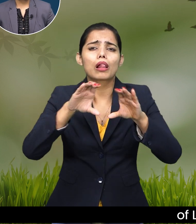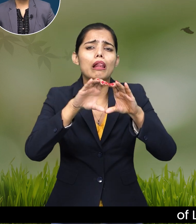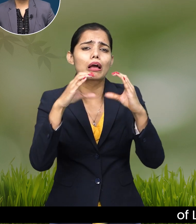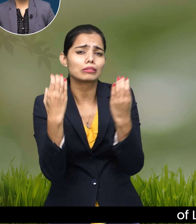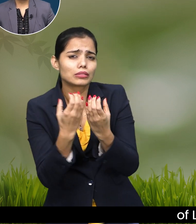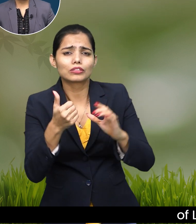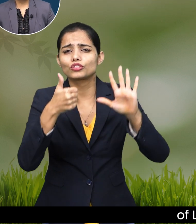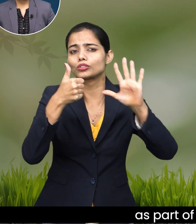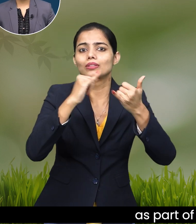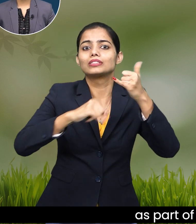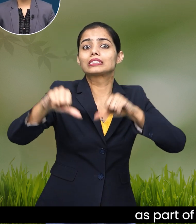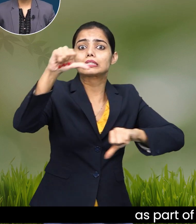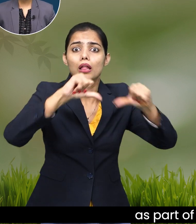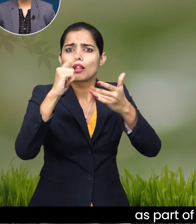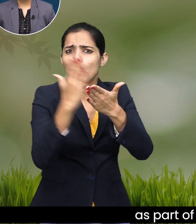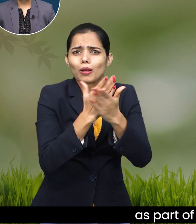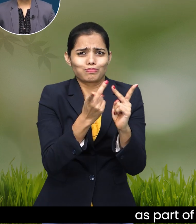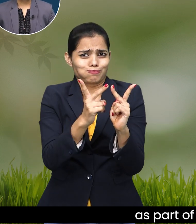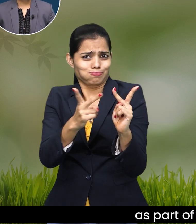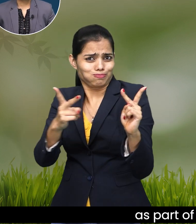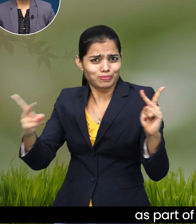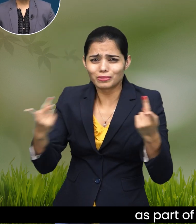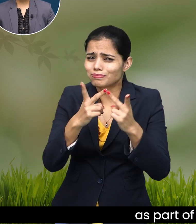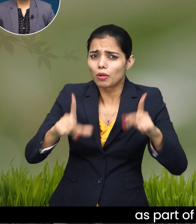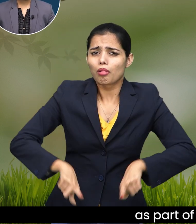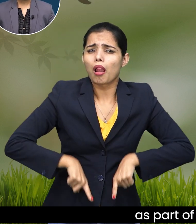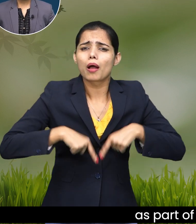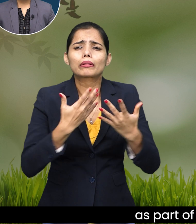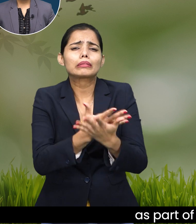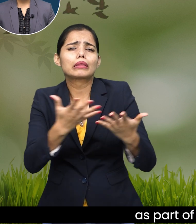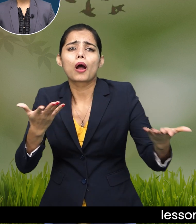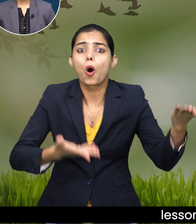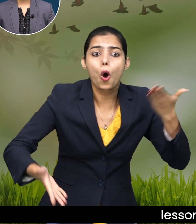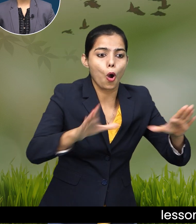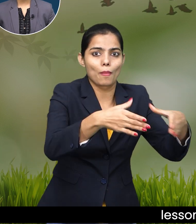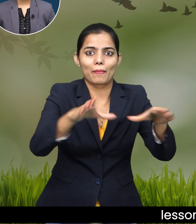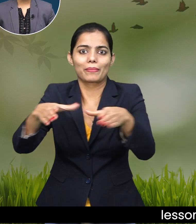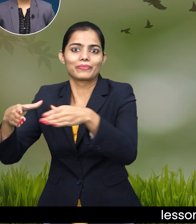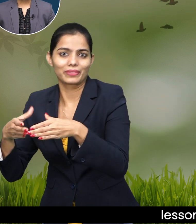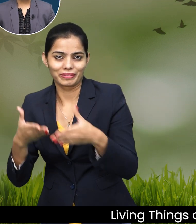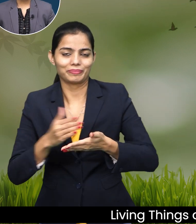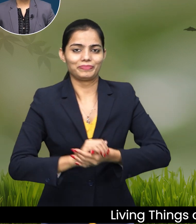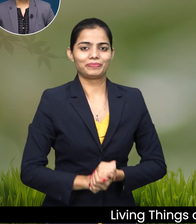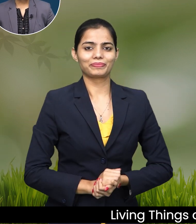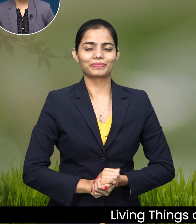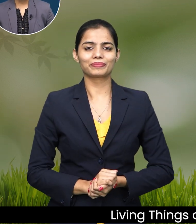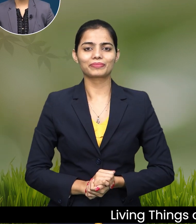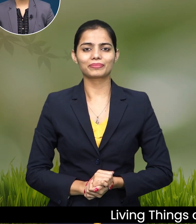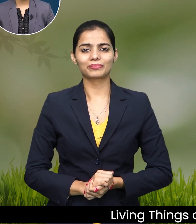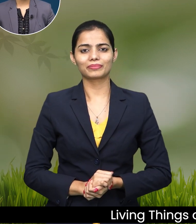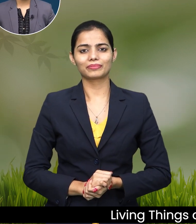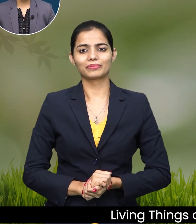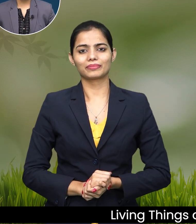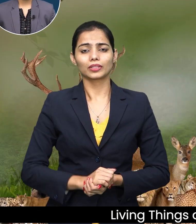living things as part of the class 6 science lesson on diversity in living things and